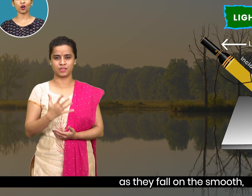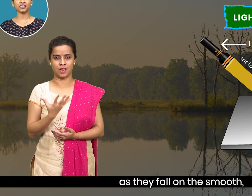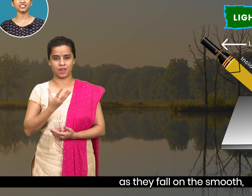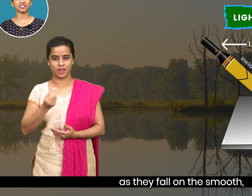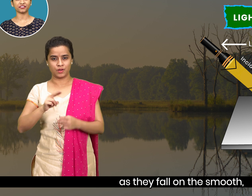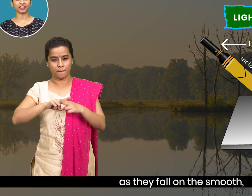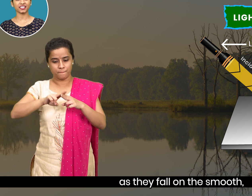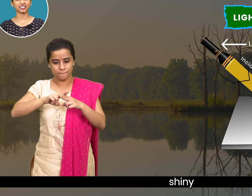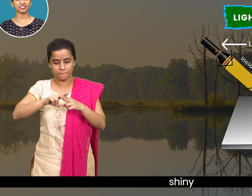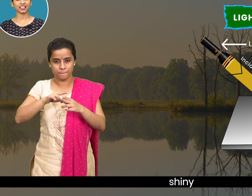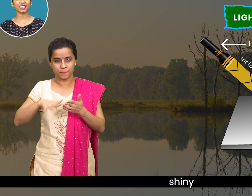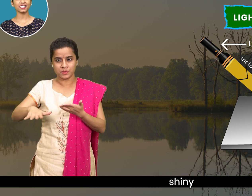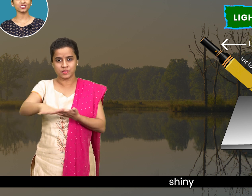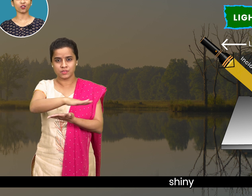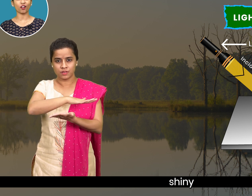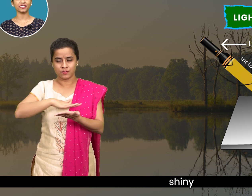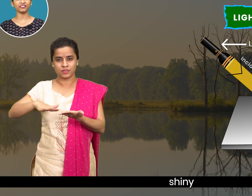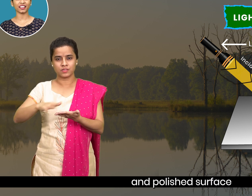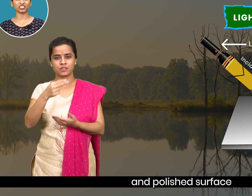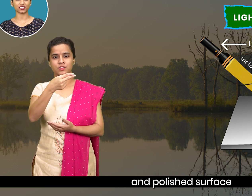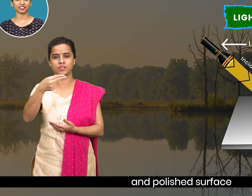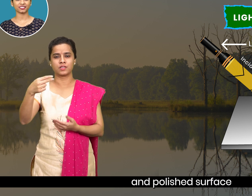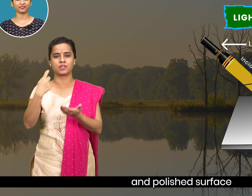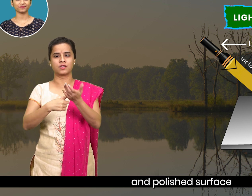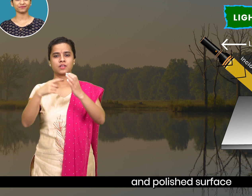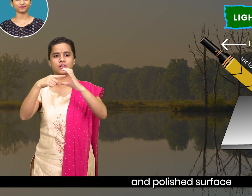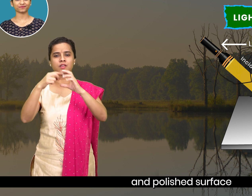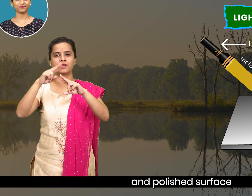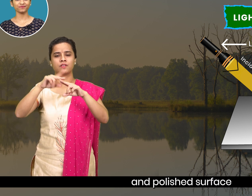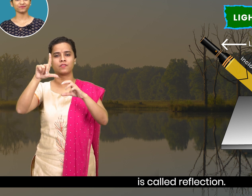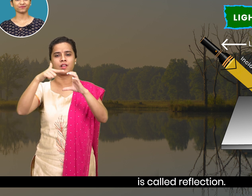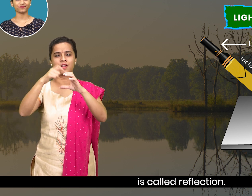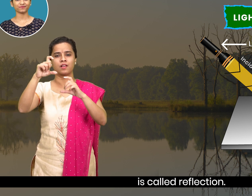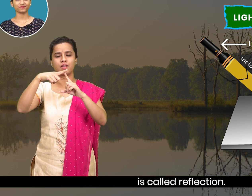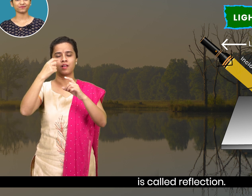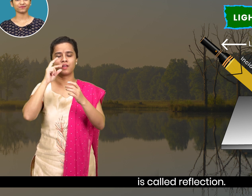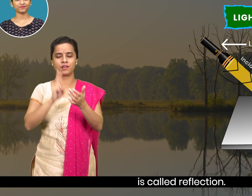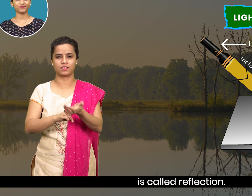and polished surface is called reflection.